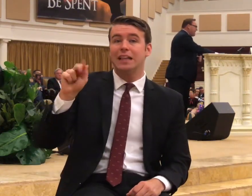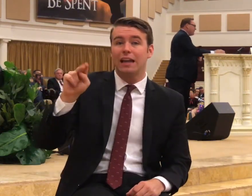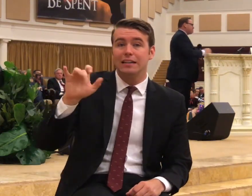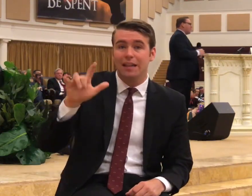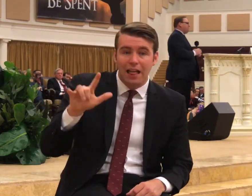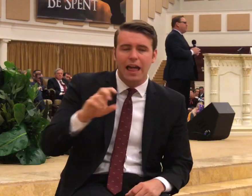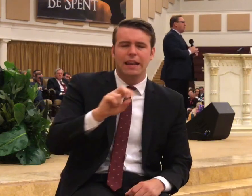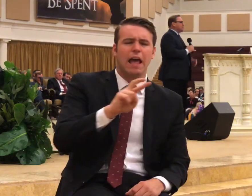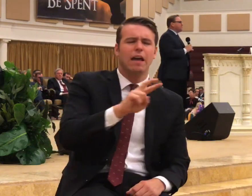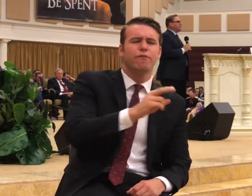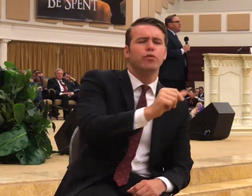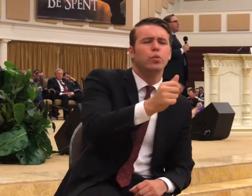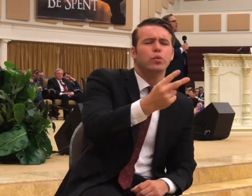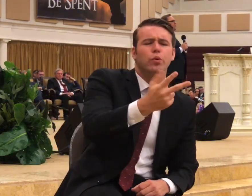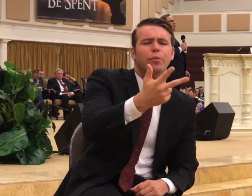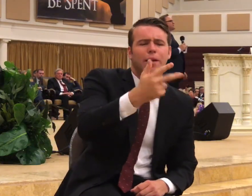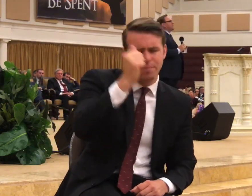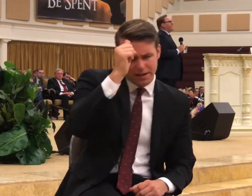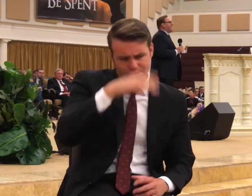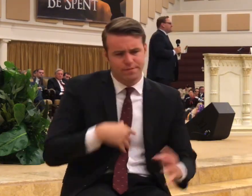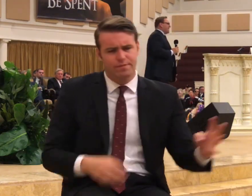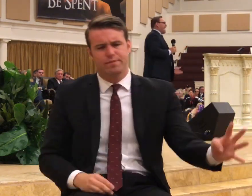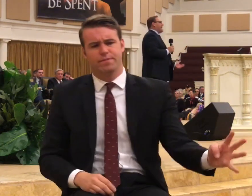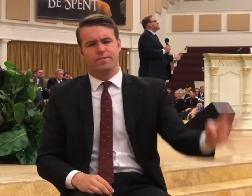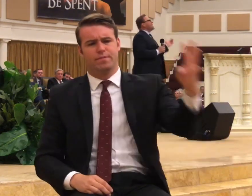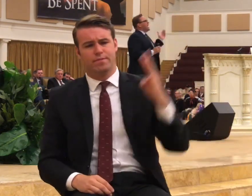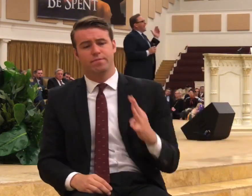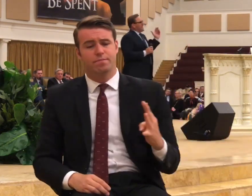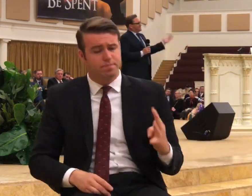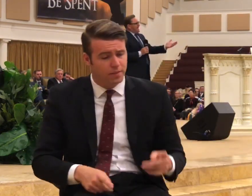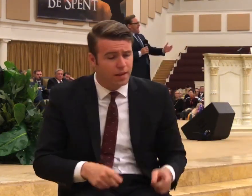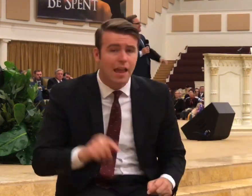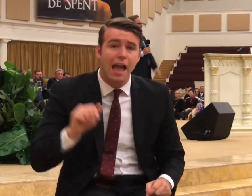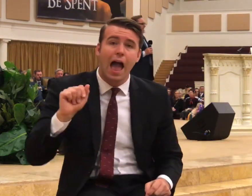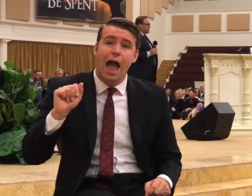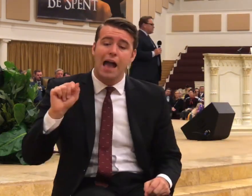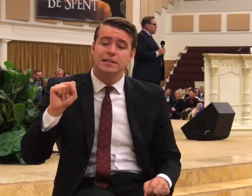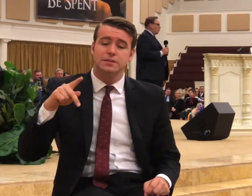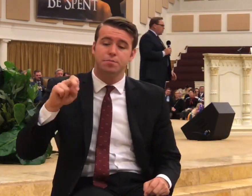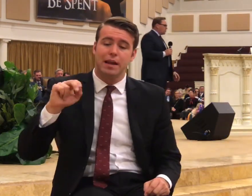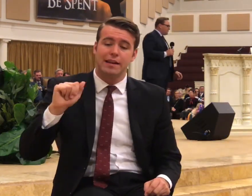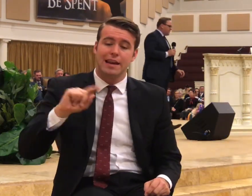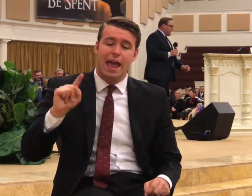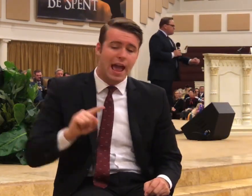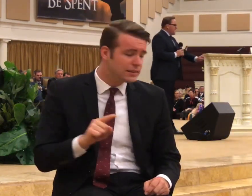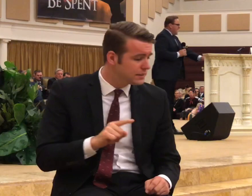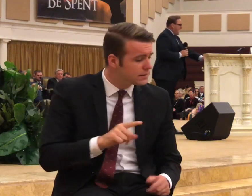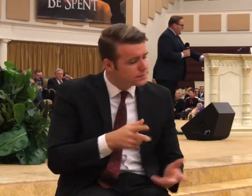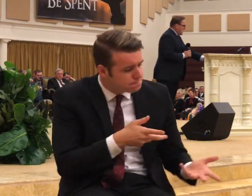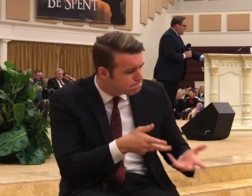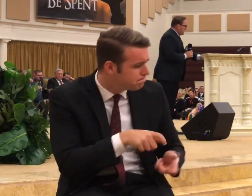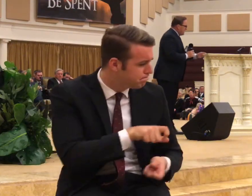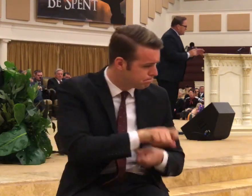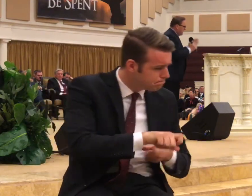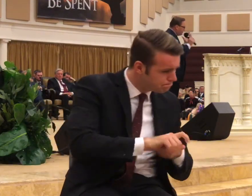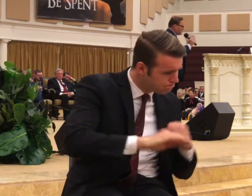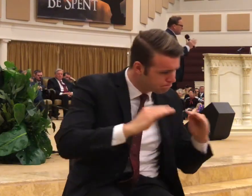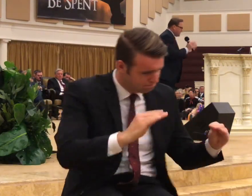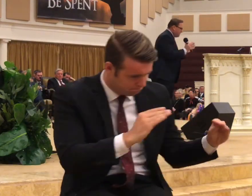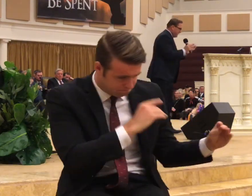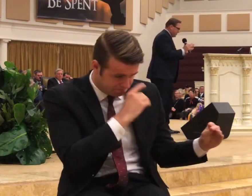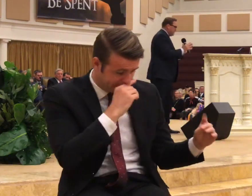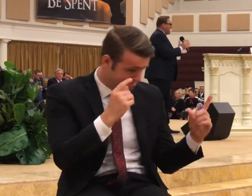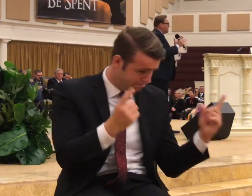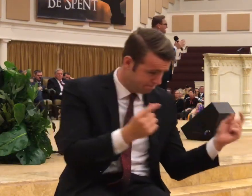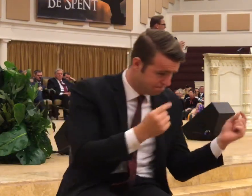other young men are put under the authority of Ashpenaz. And Ashpenaz begins to work with them. And here is, I want